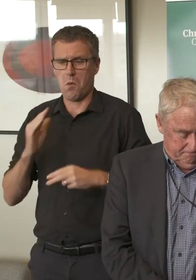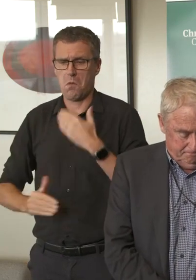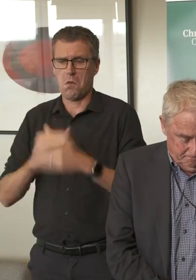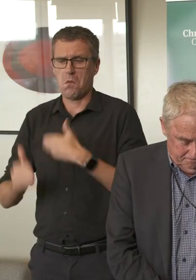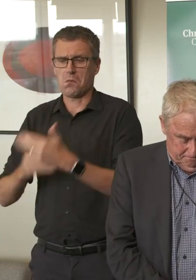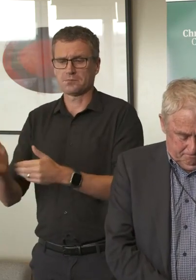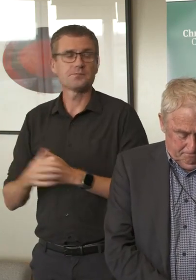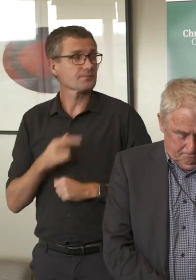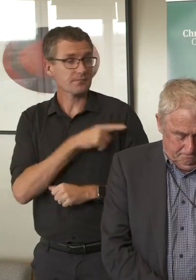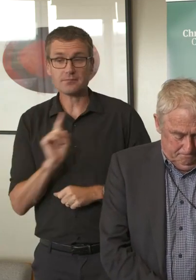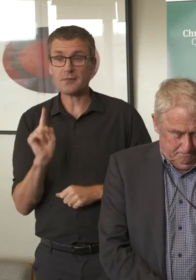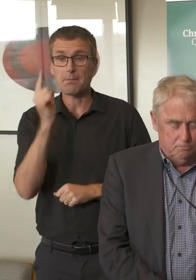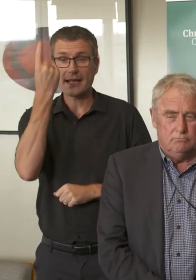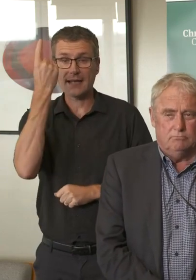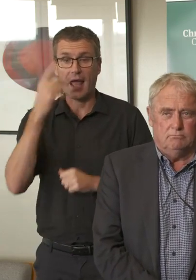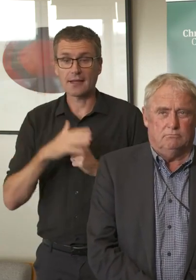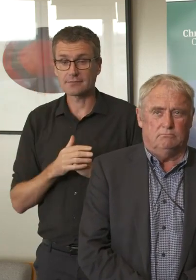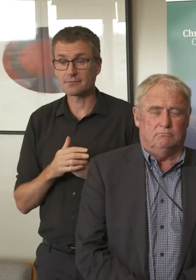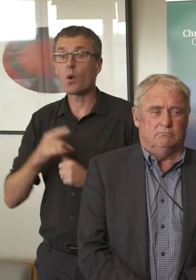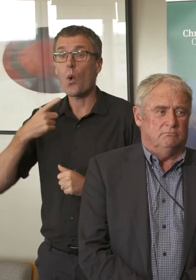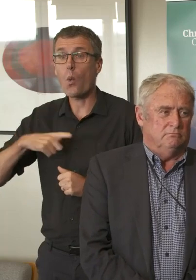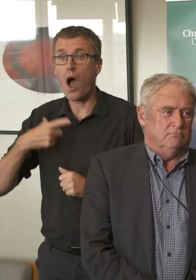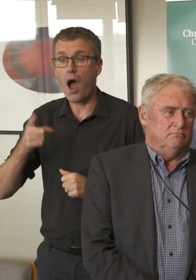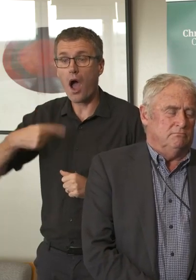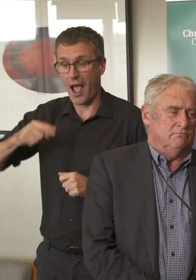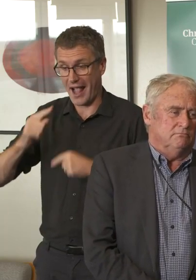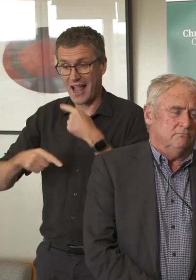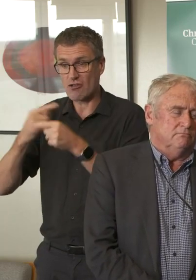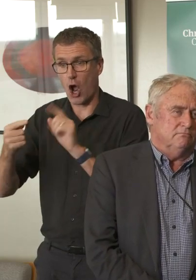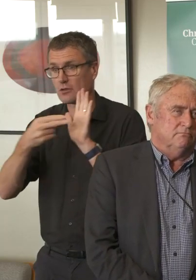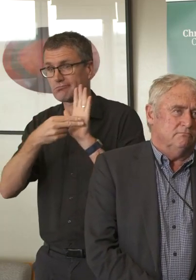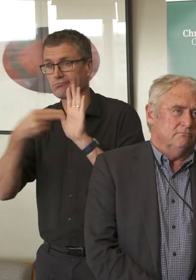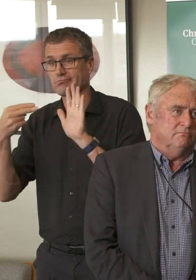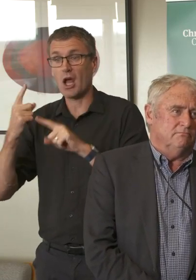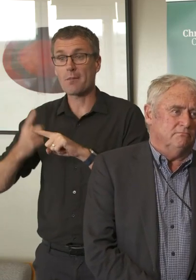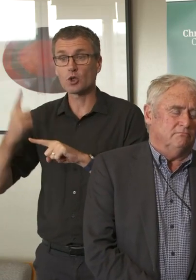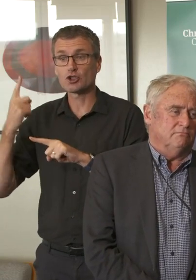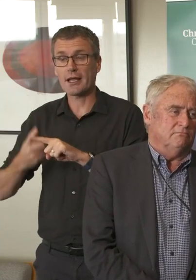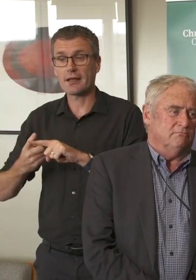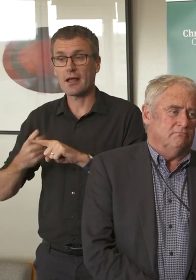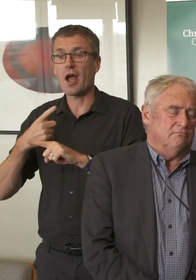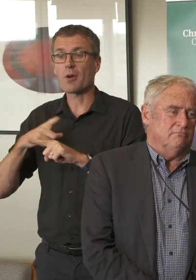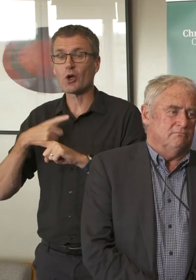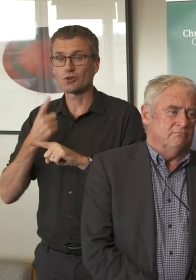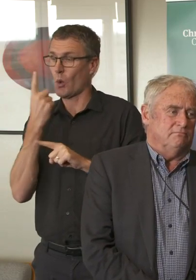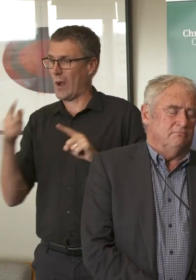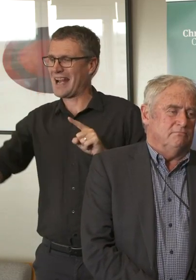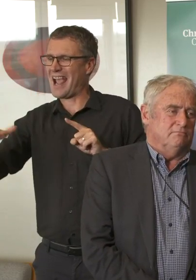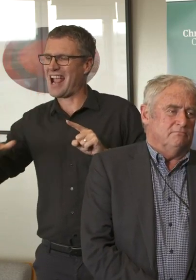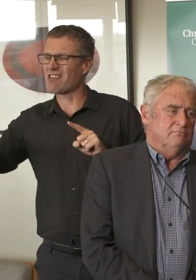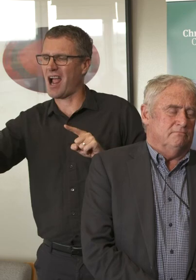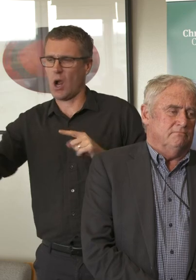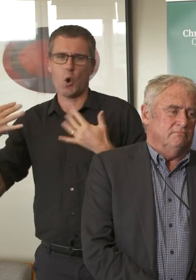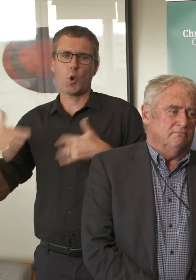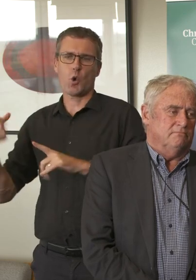the decision at the moment to remain in a local state of emergency is that one part of the community has been impacted heavily,